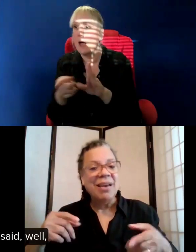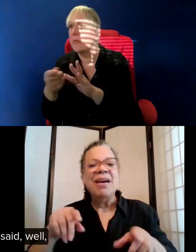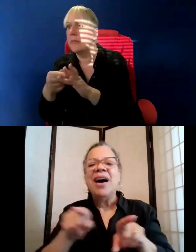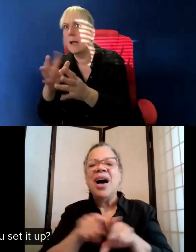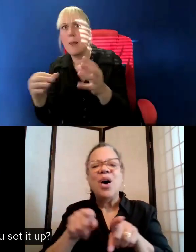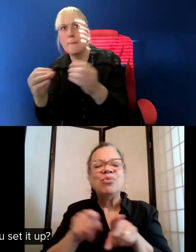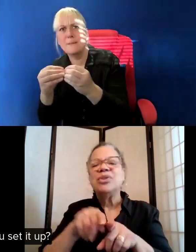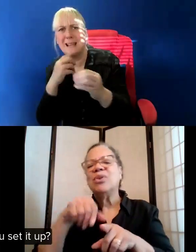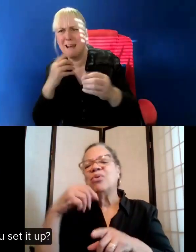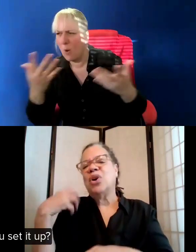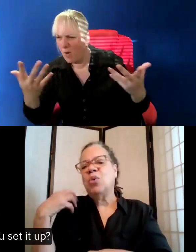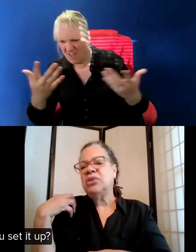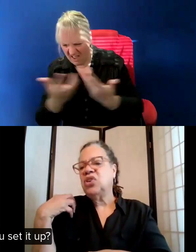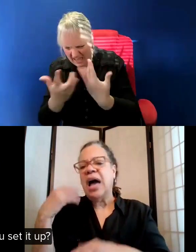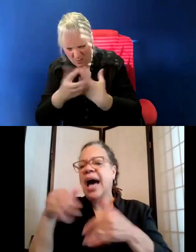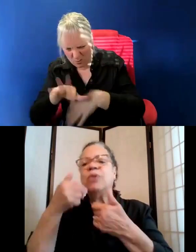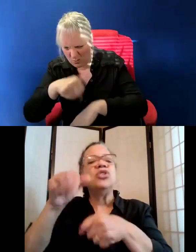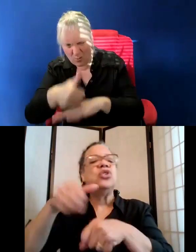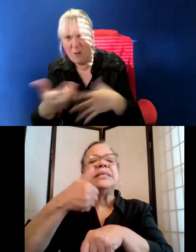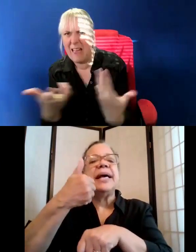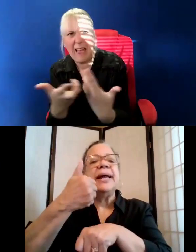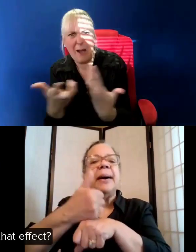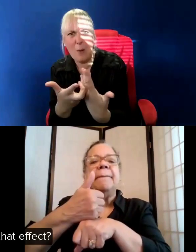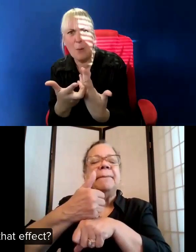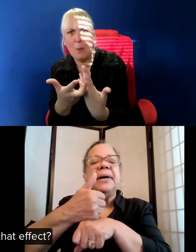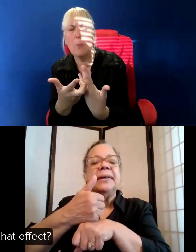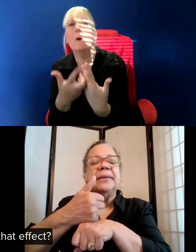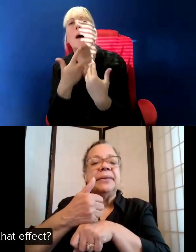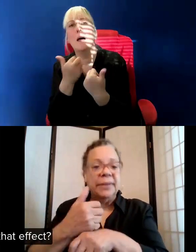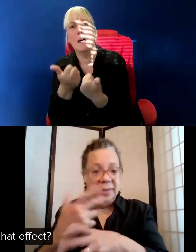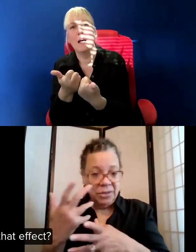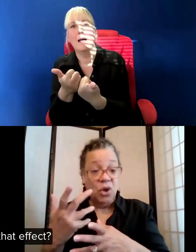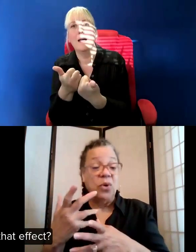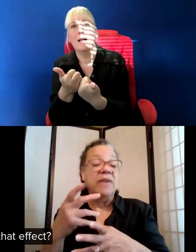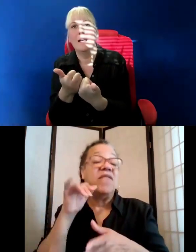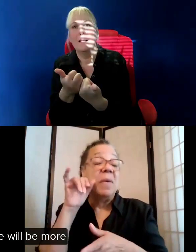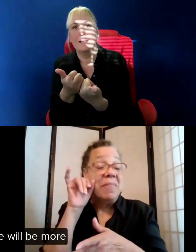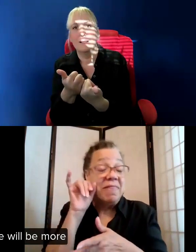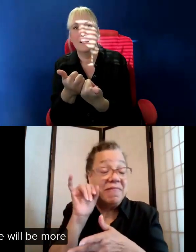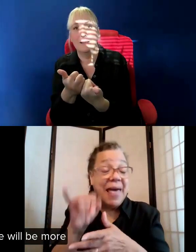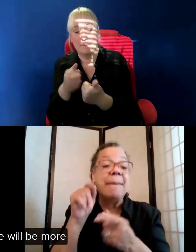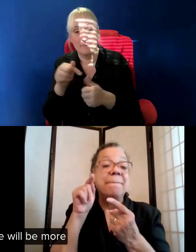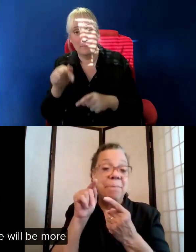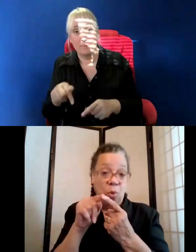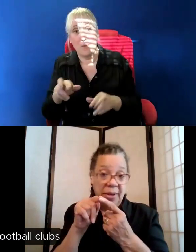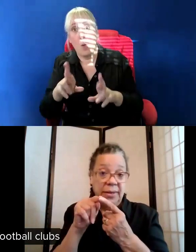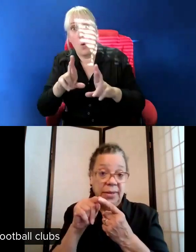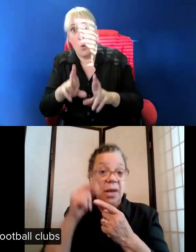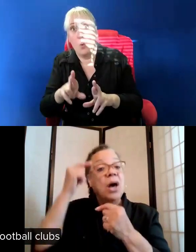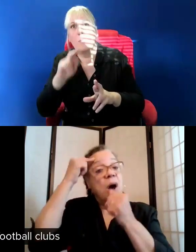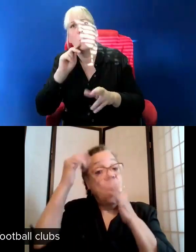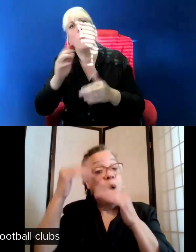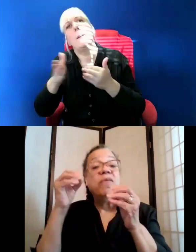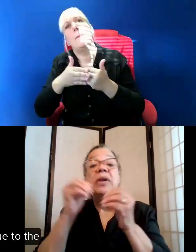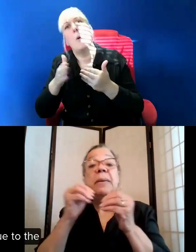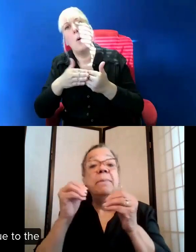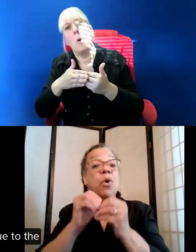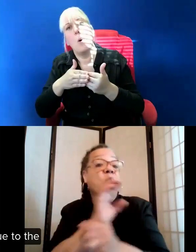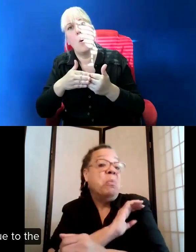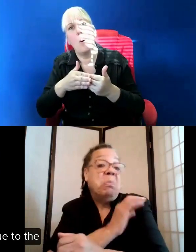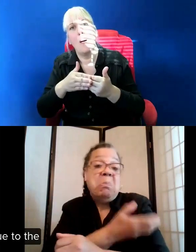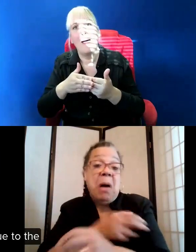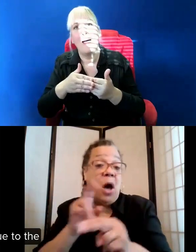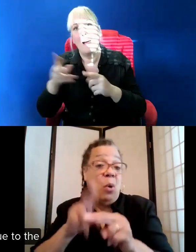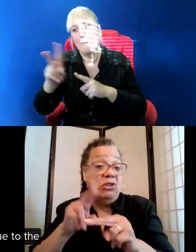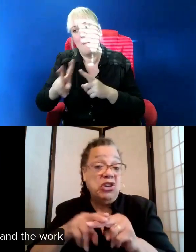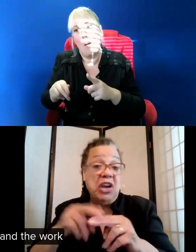touch and said, well, how did you set it up? So even from that effect, hopefully there will be more power chair football clubs set up